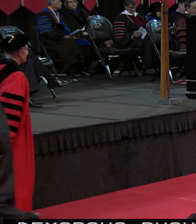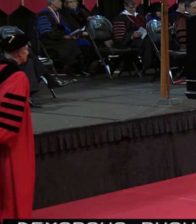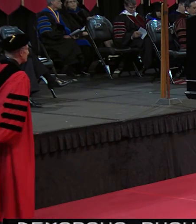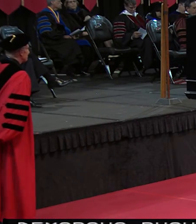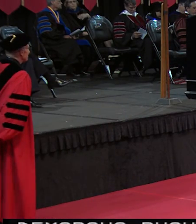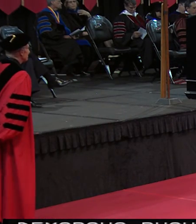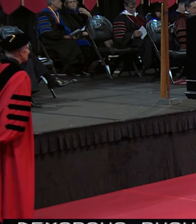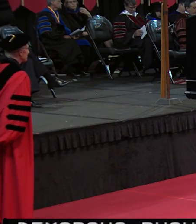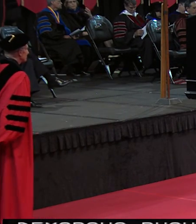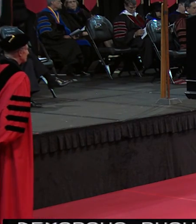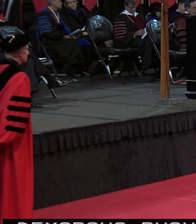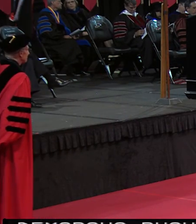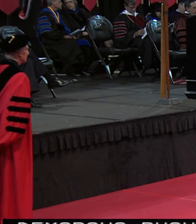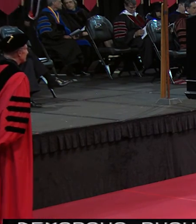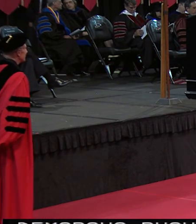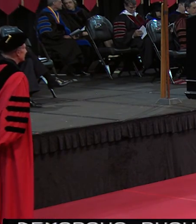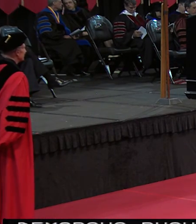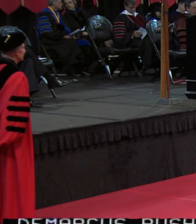Jocelyn N. Causer.